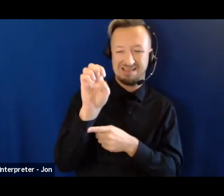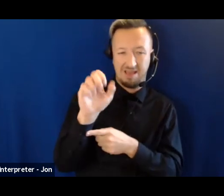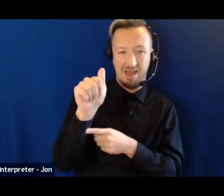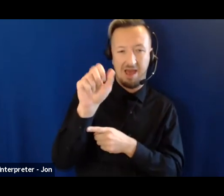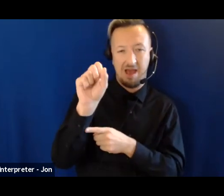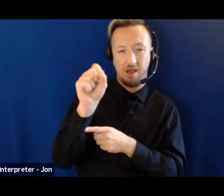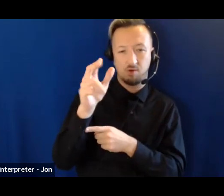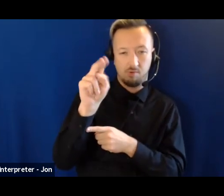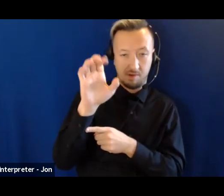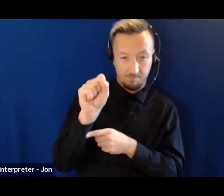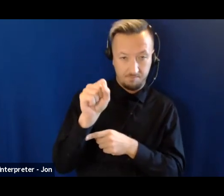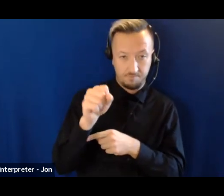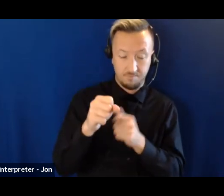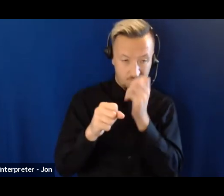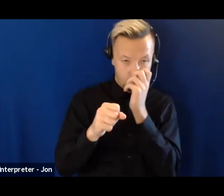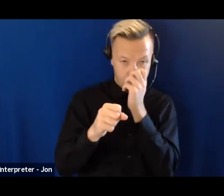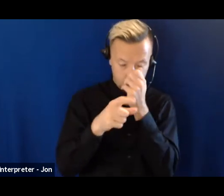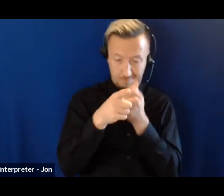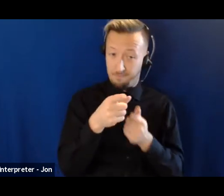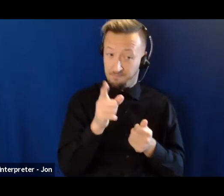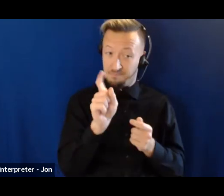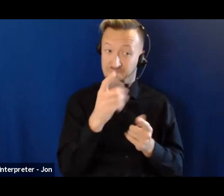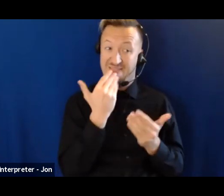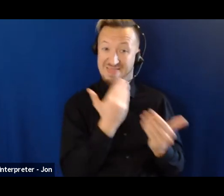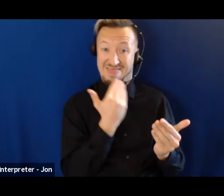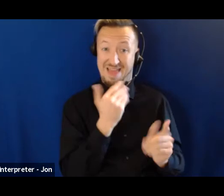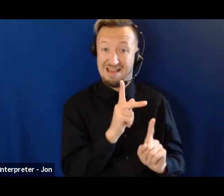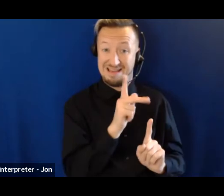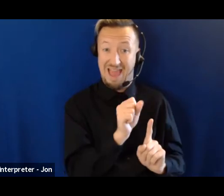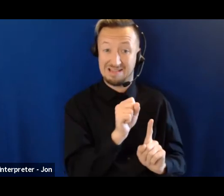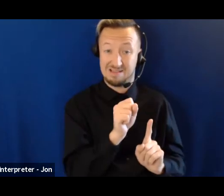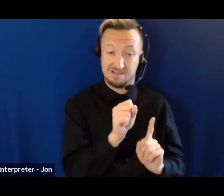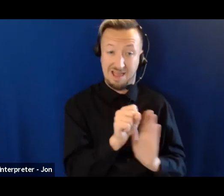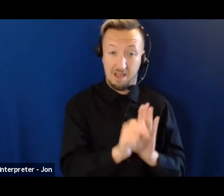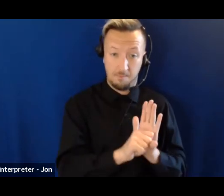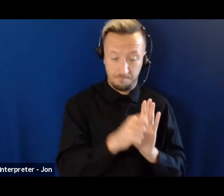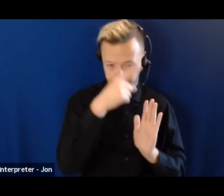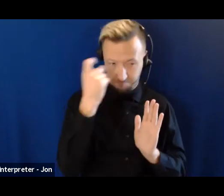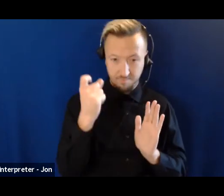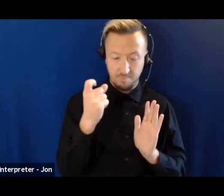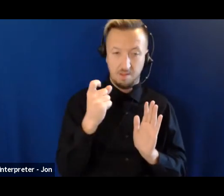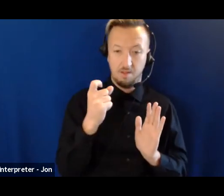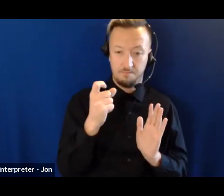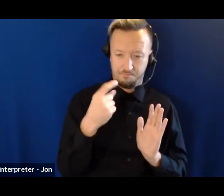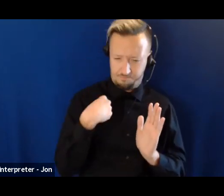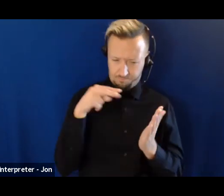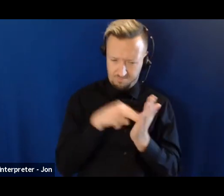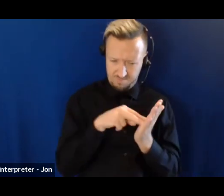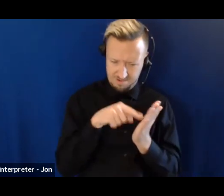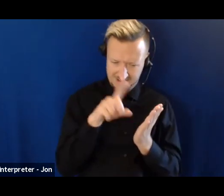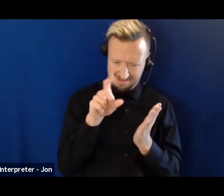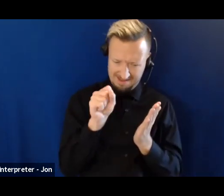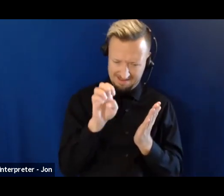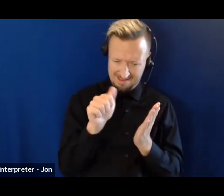you, all can thank Kansas for a lot of that, because I look at the Dsc Assurances and think, this was